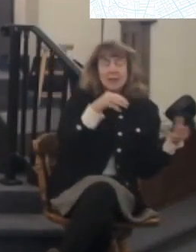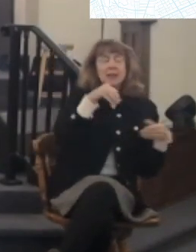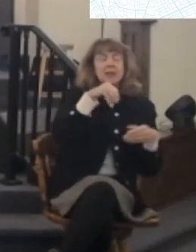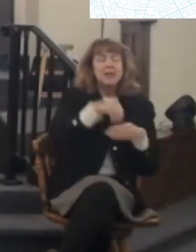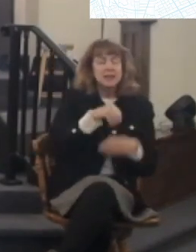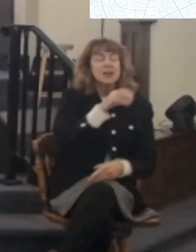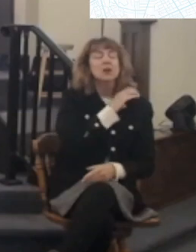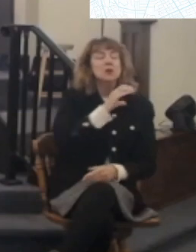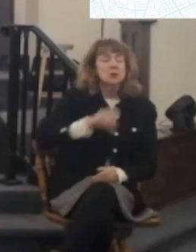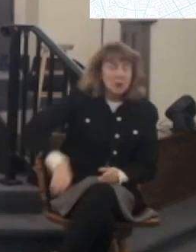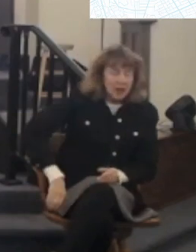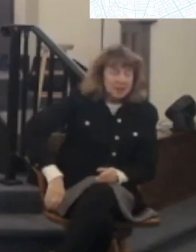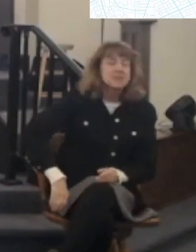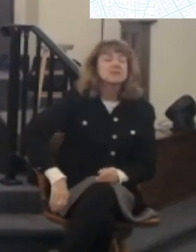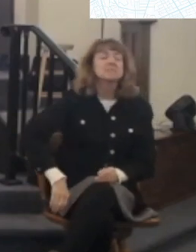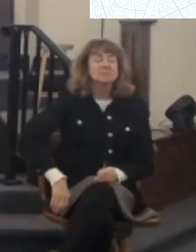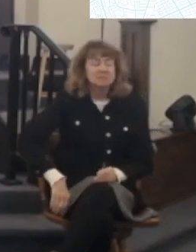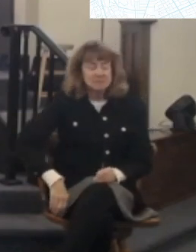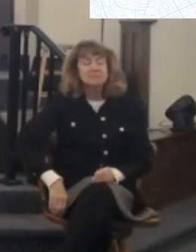Ooh.